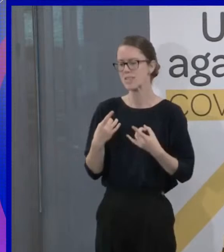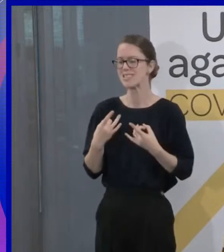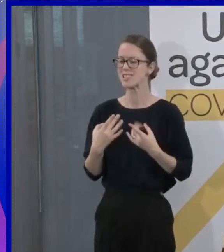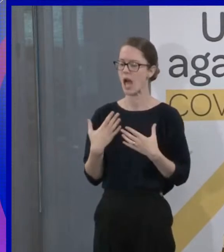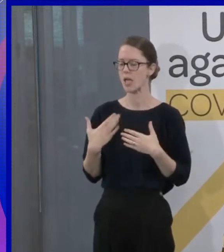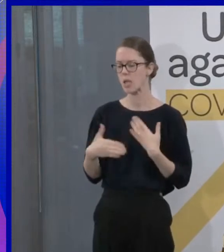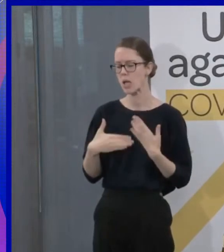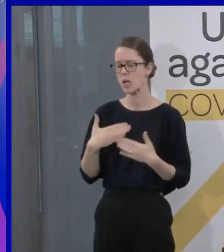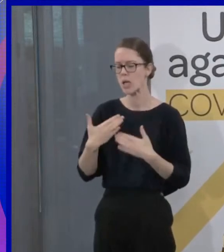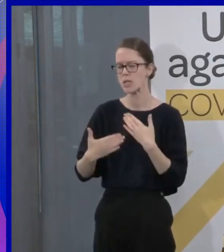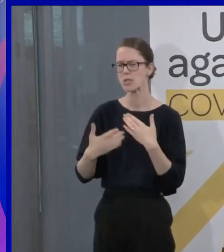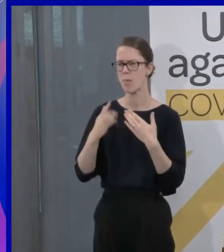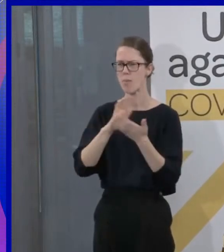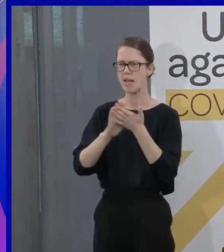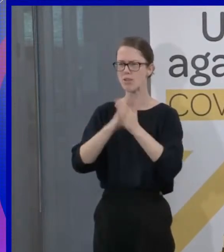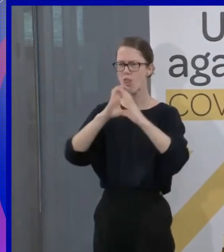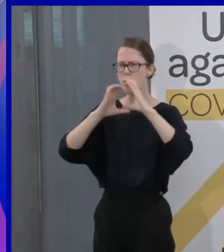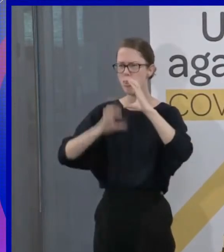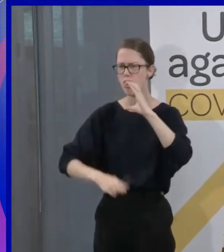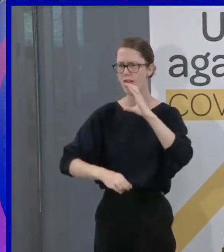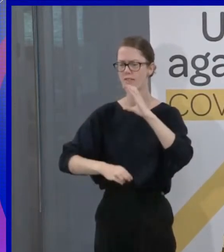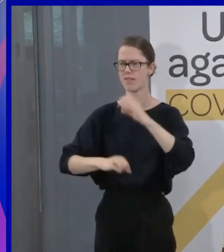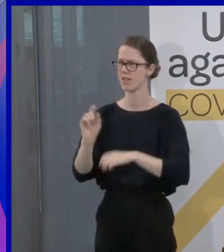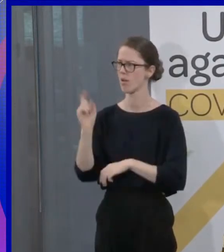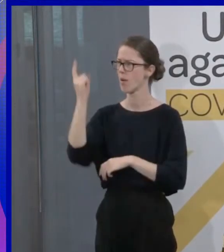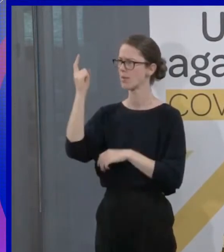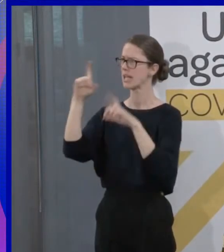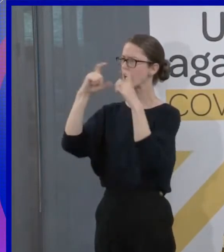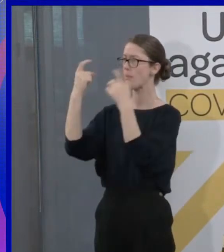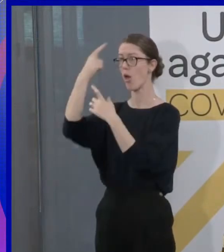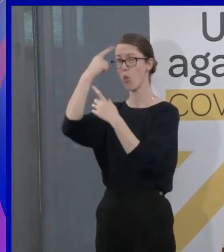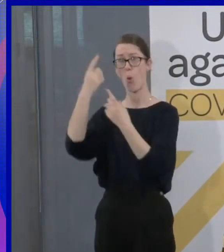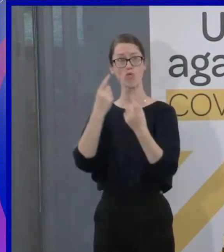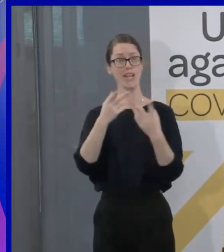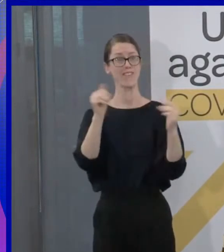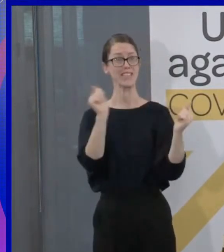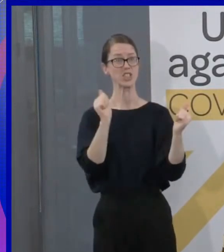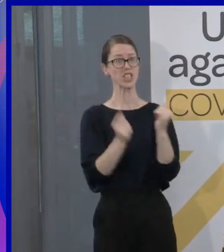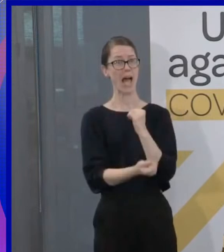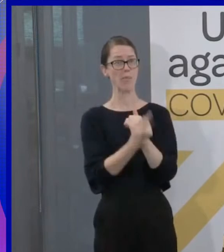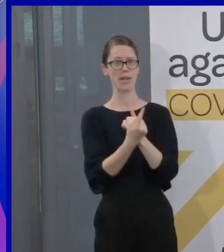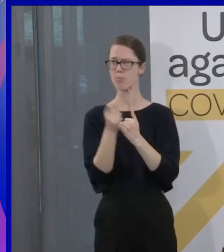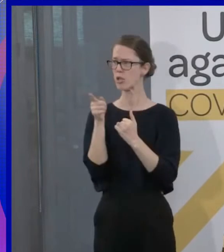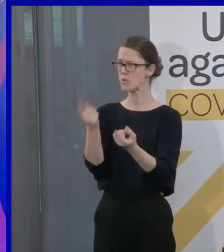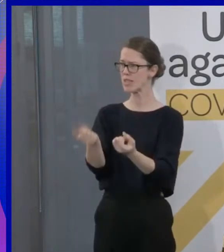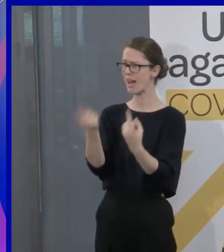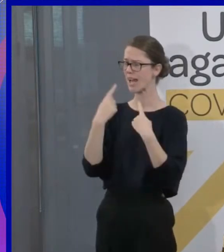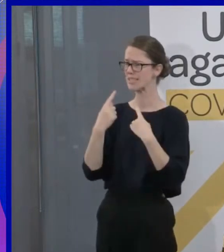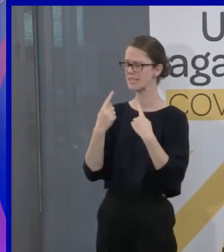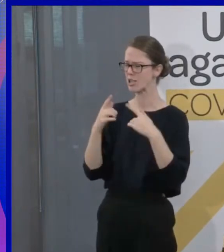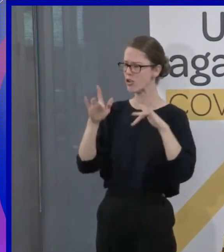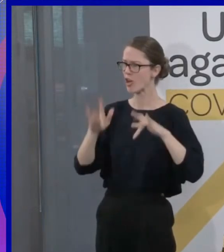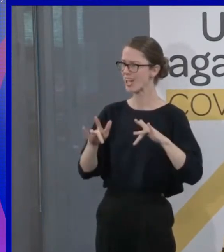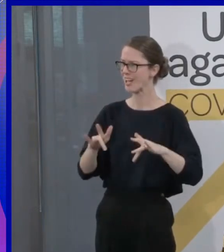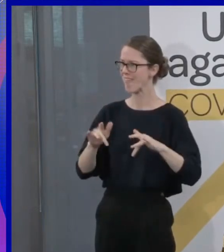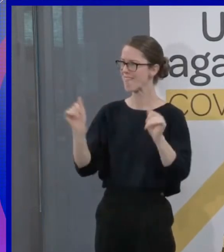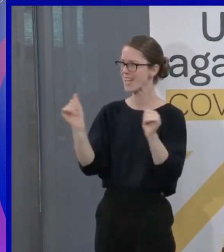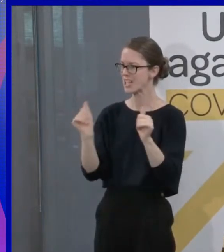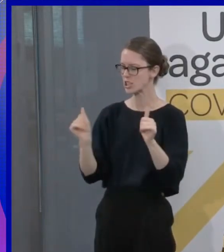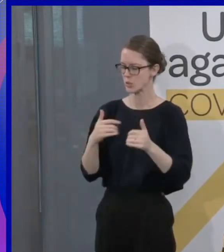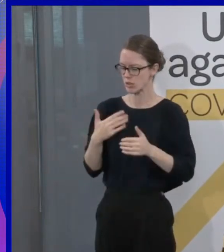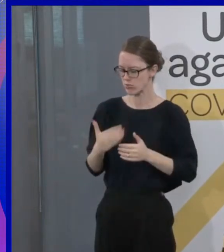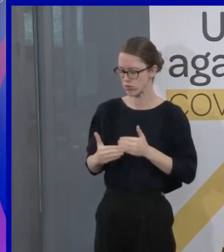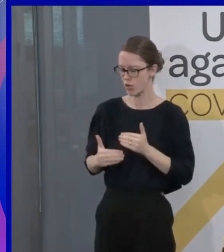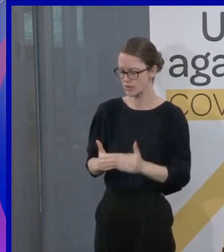rolling out. So where's the miscommunication there? Why was she in Cabinet thinking that it was already taking place, whereas you're telling us today that it was actually a process